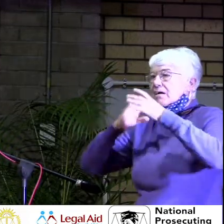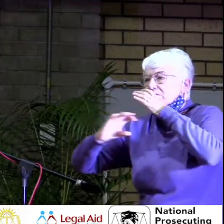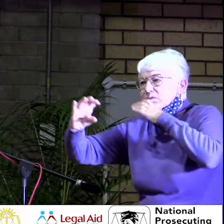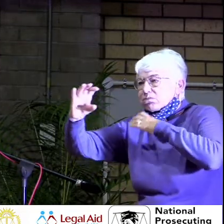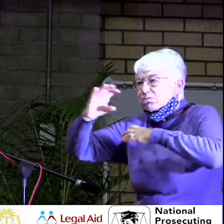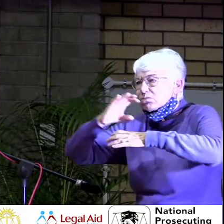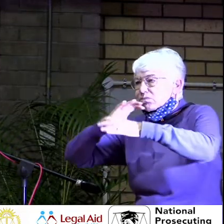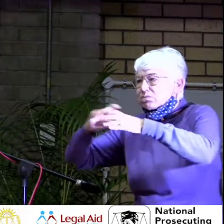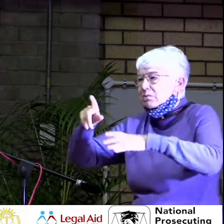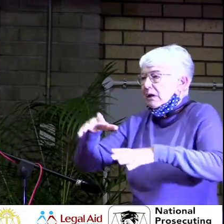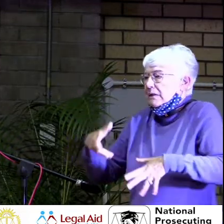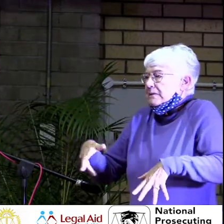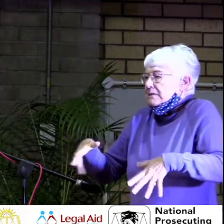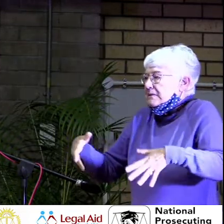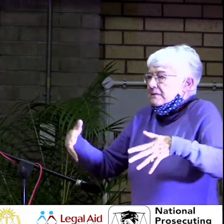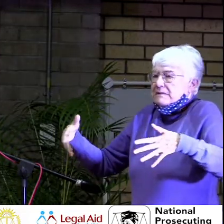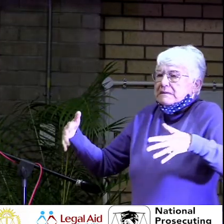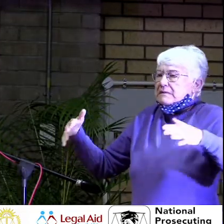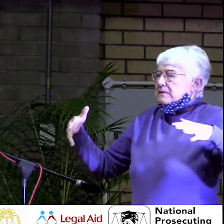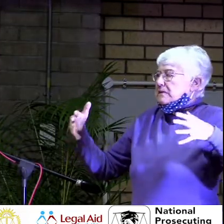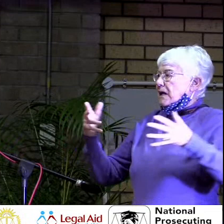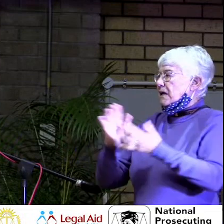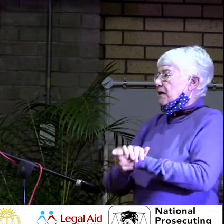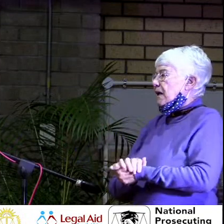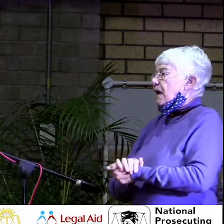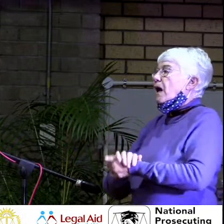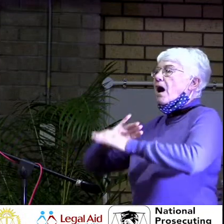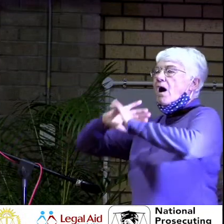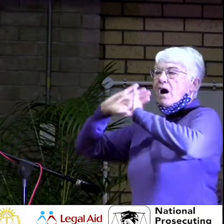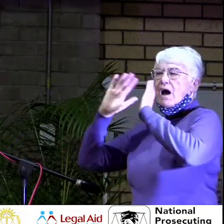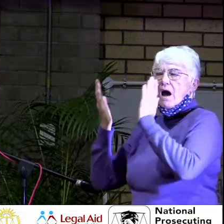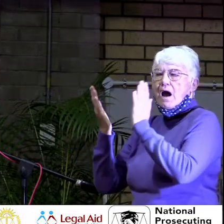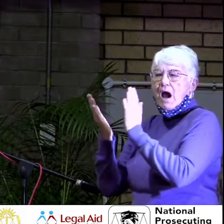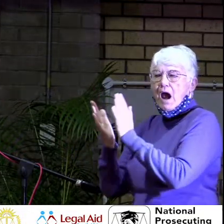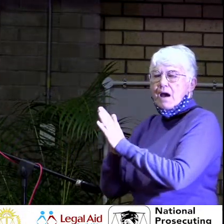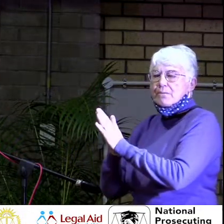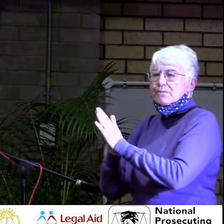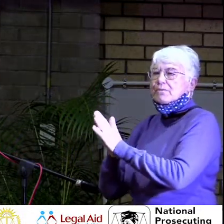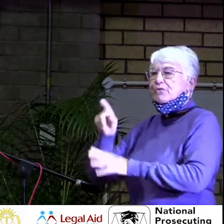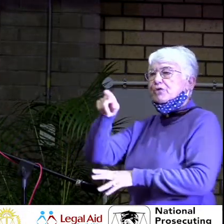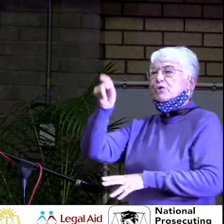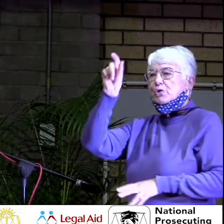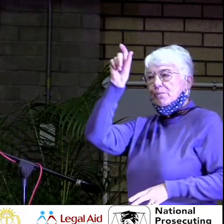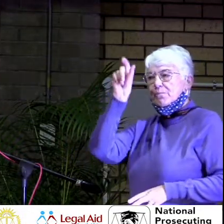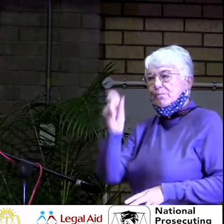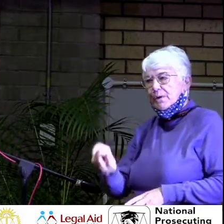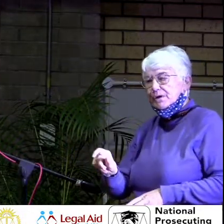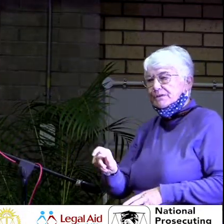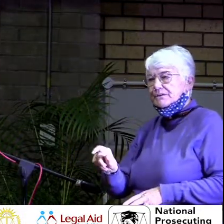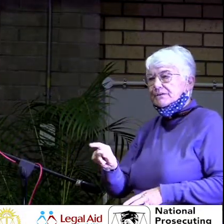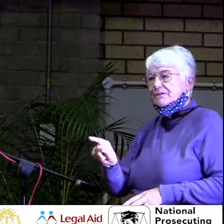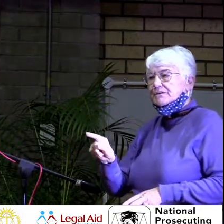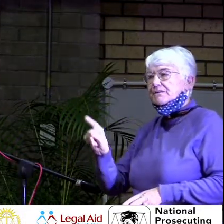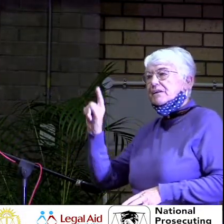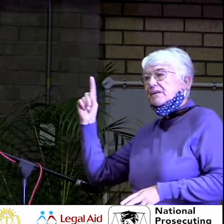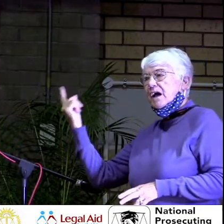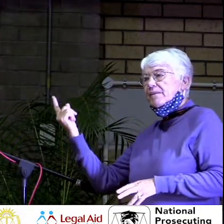and services as long as to help the survivor long-term with long-term